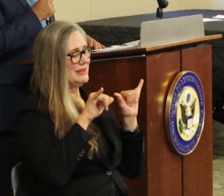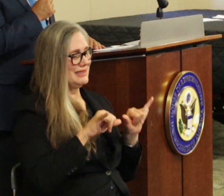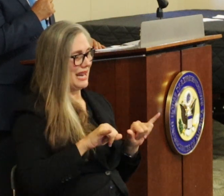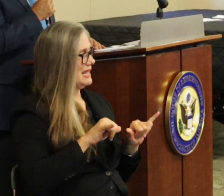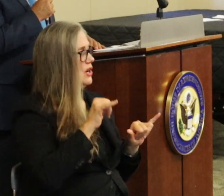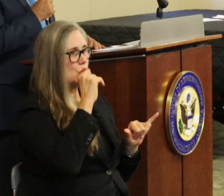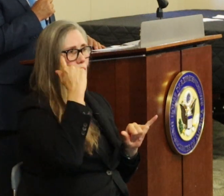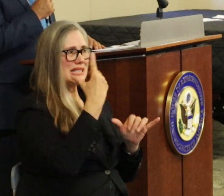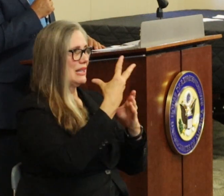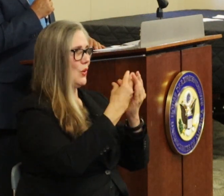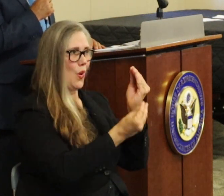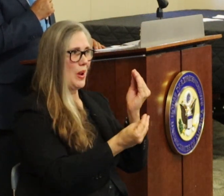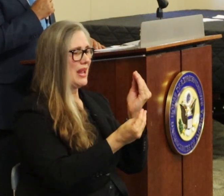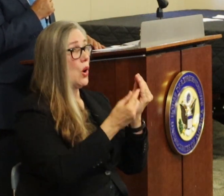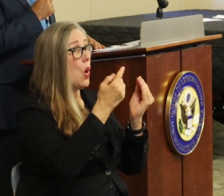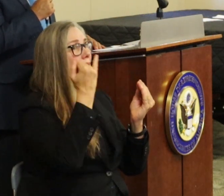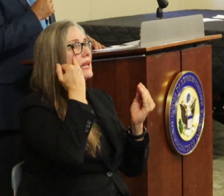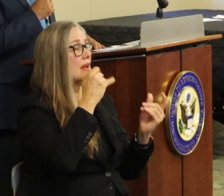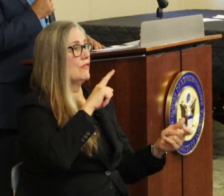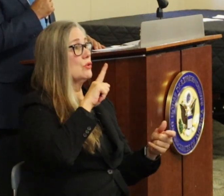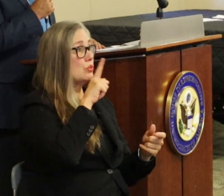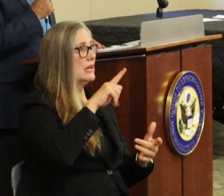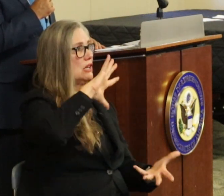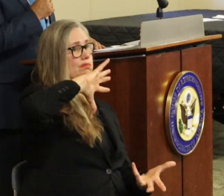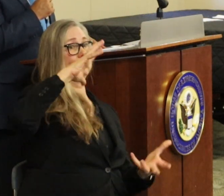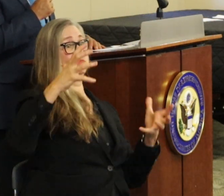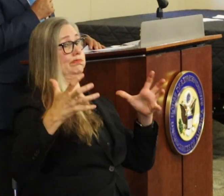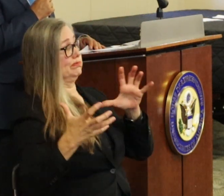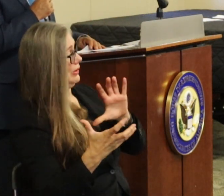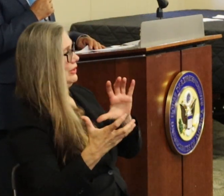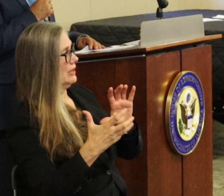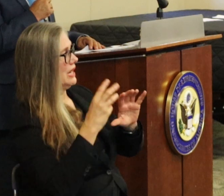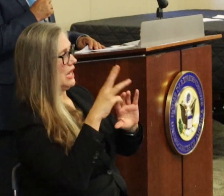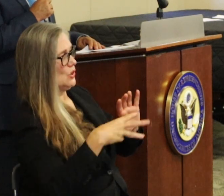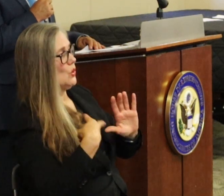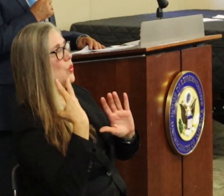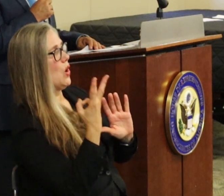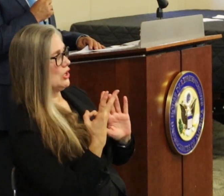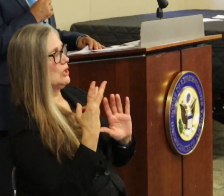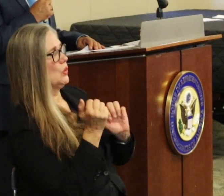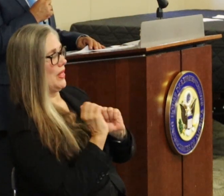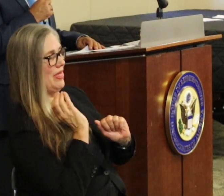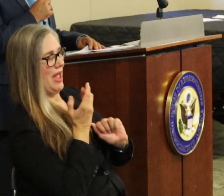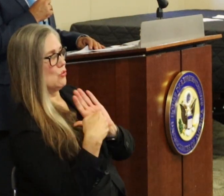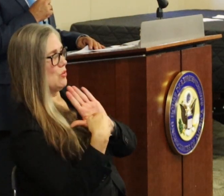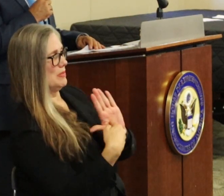away unless there's a real major change in Washington and in representation. Okay, our